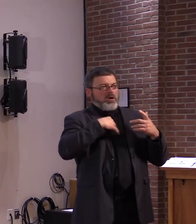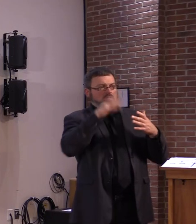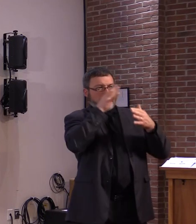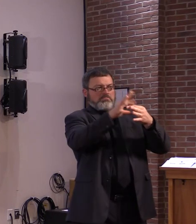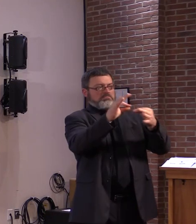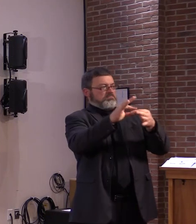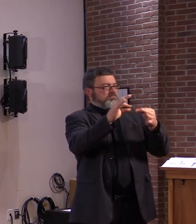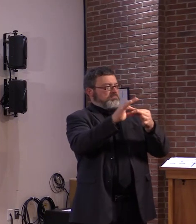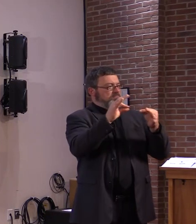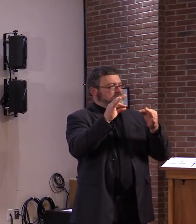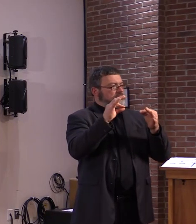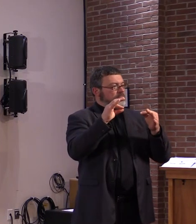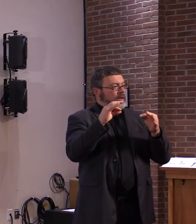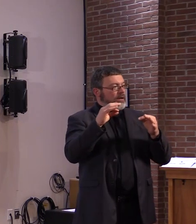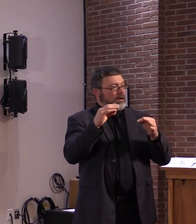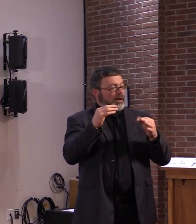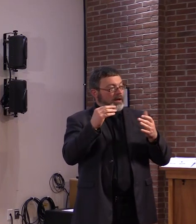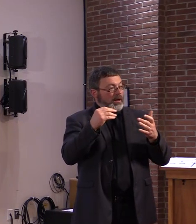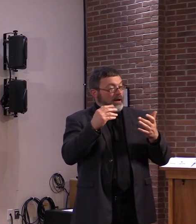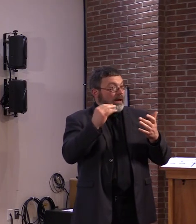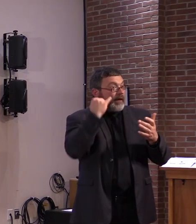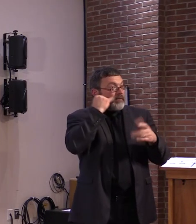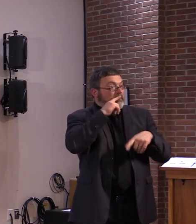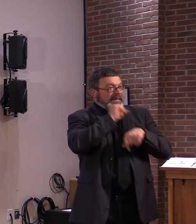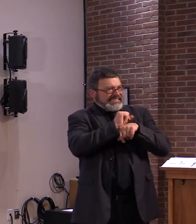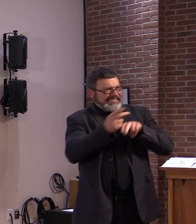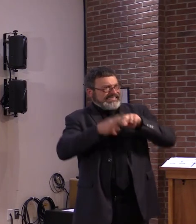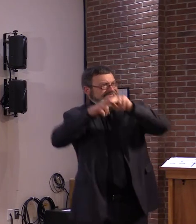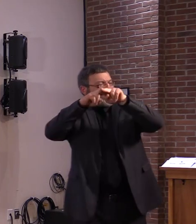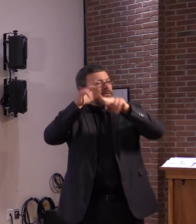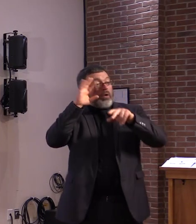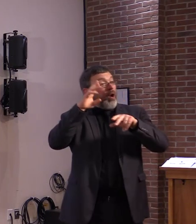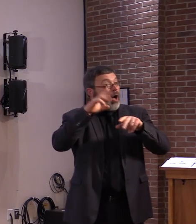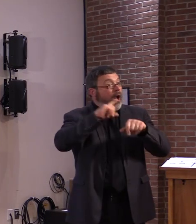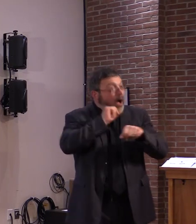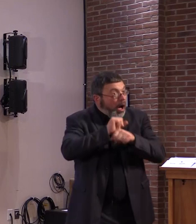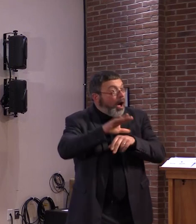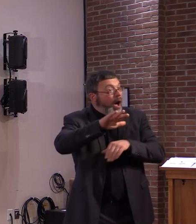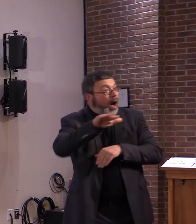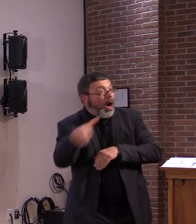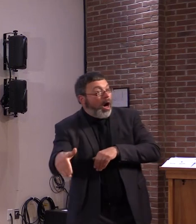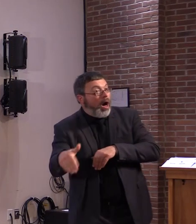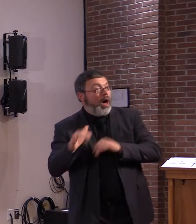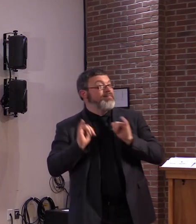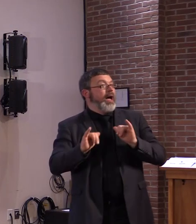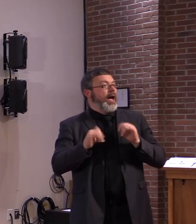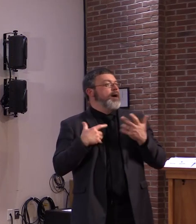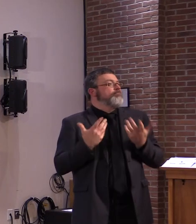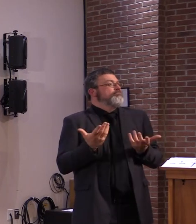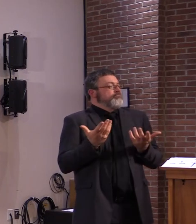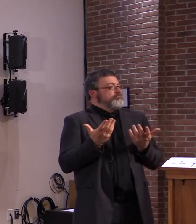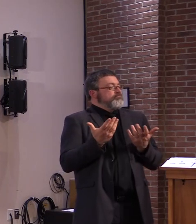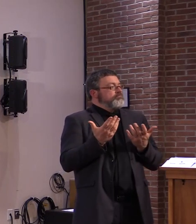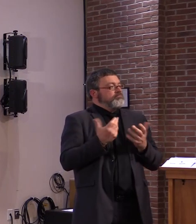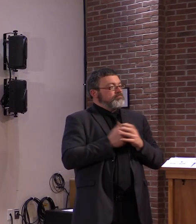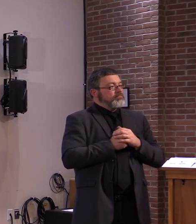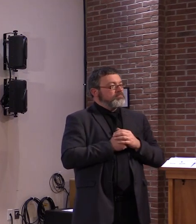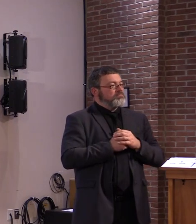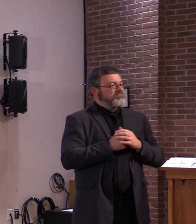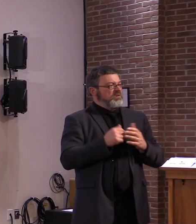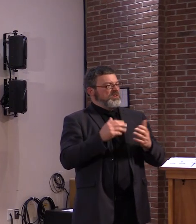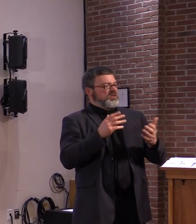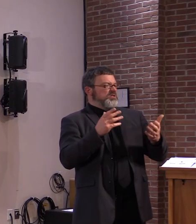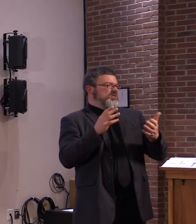or the regression of the virus. So I think in the next few weeks, next week or next